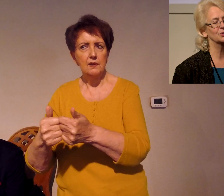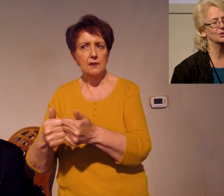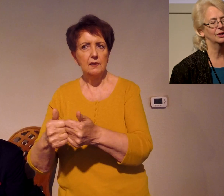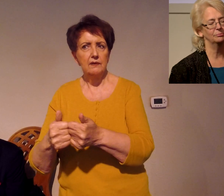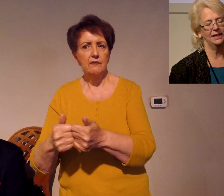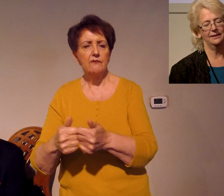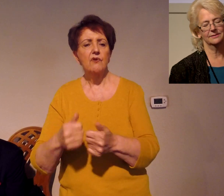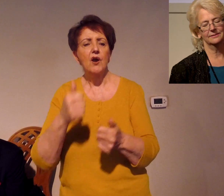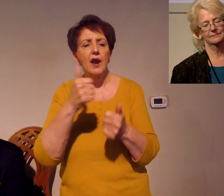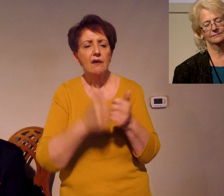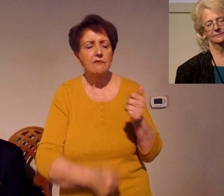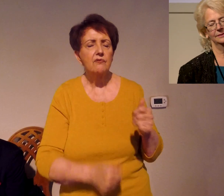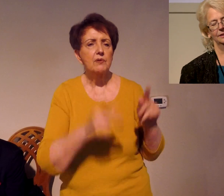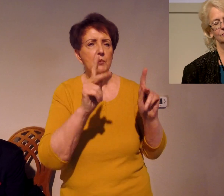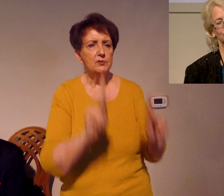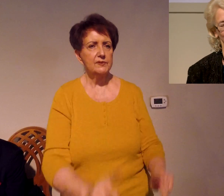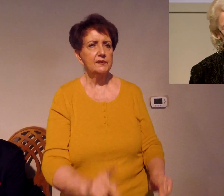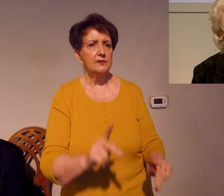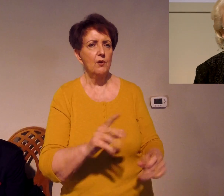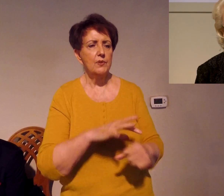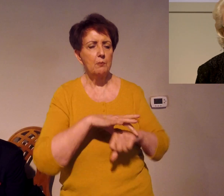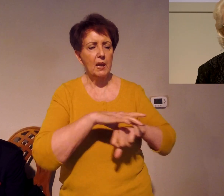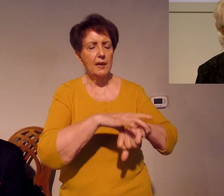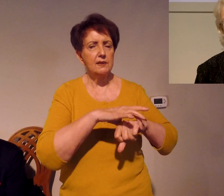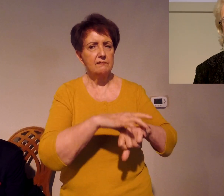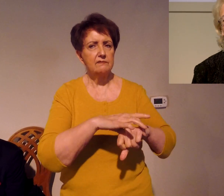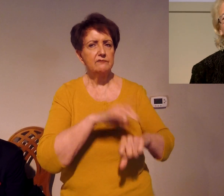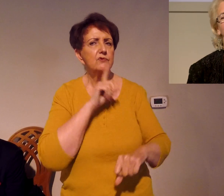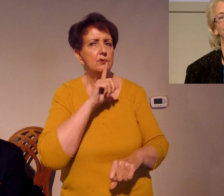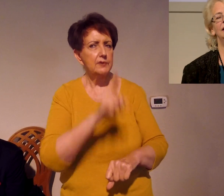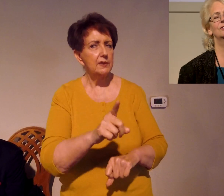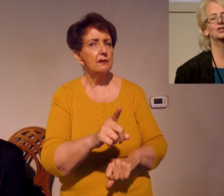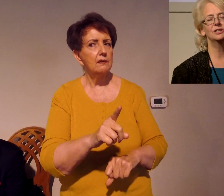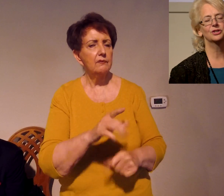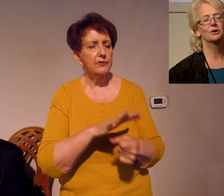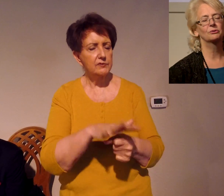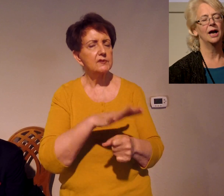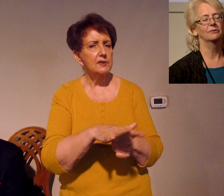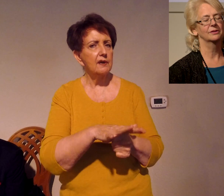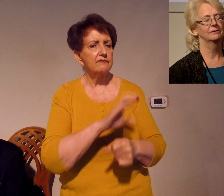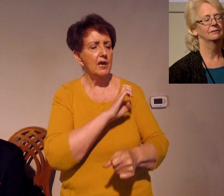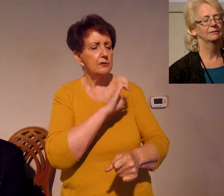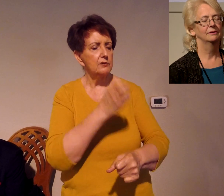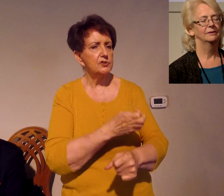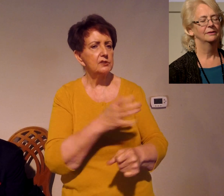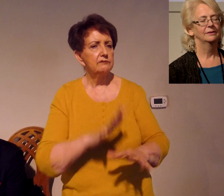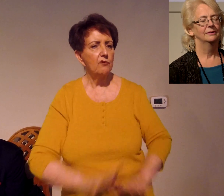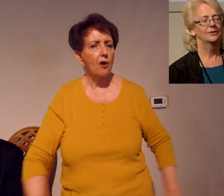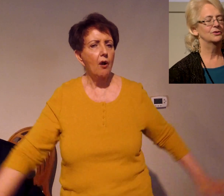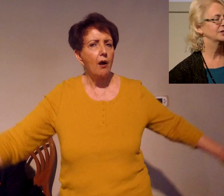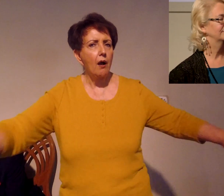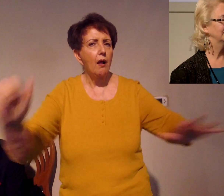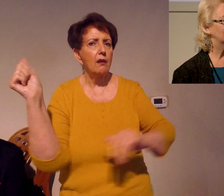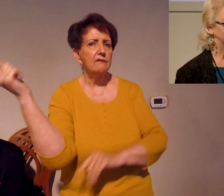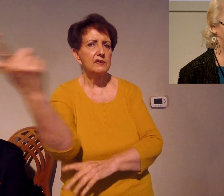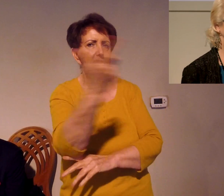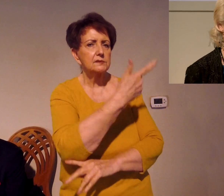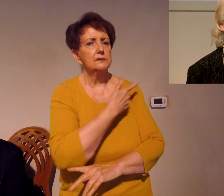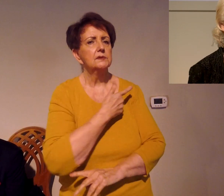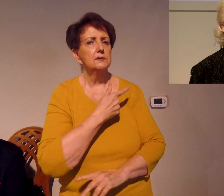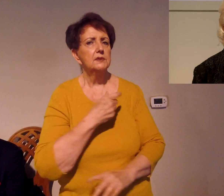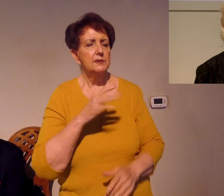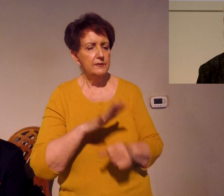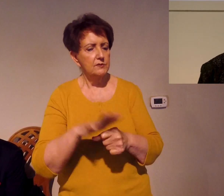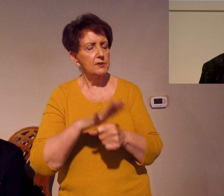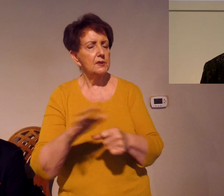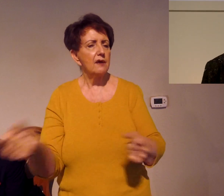every person on the planet. For truly, there is enough energy to go around. There is enough love